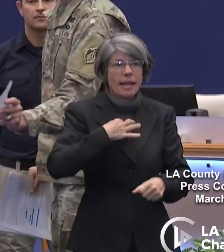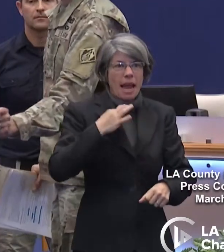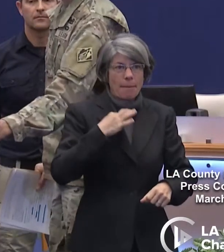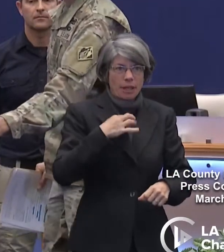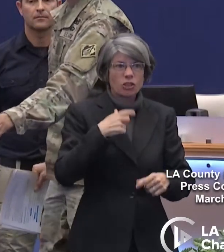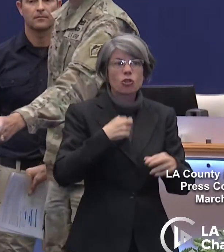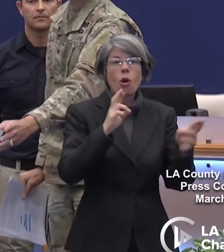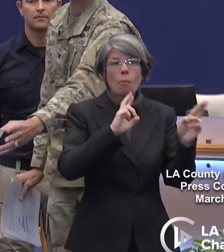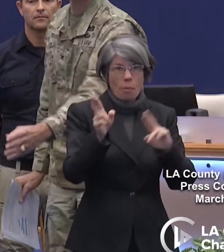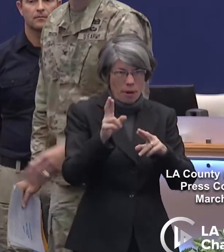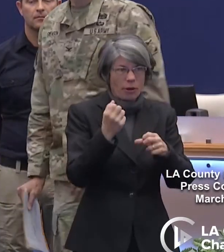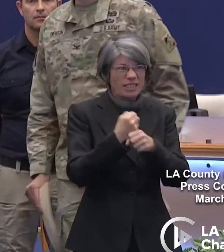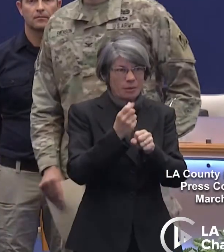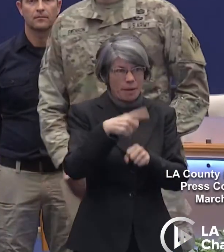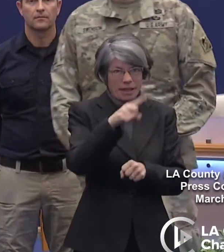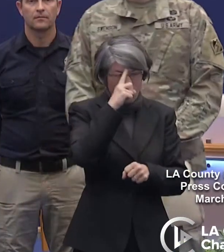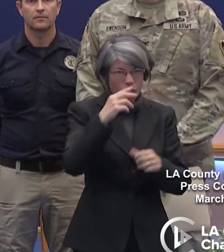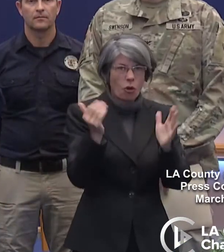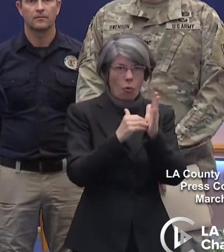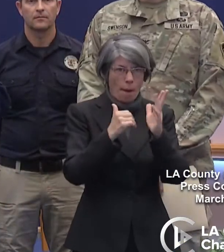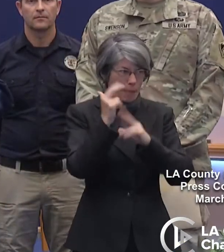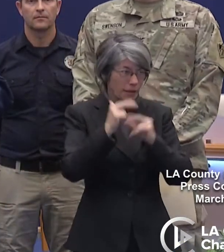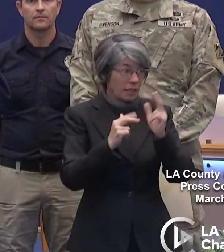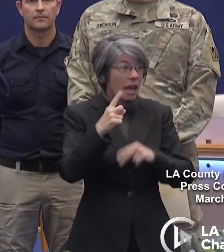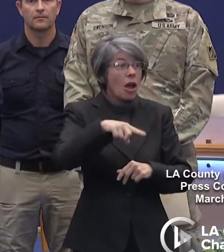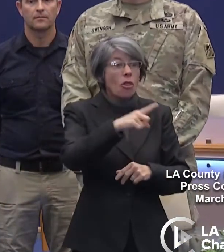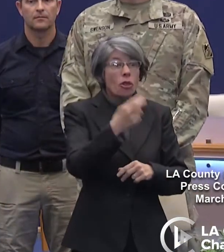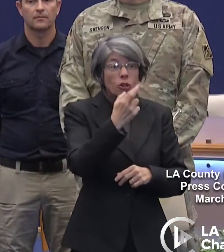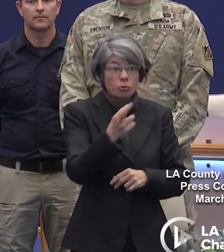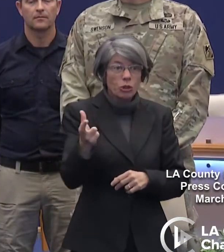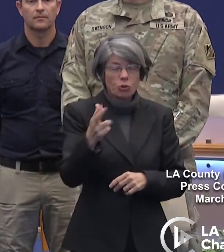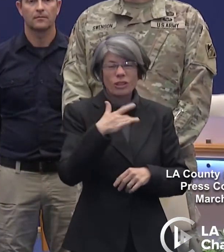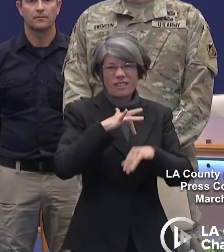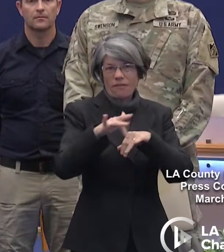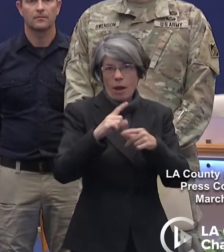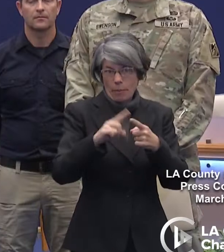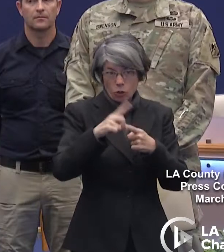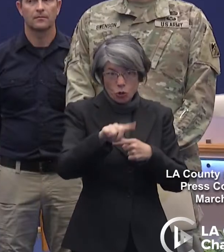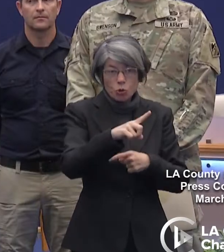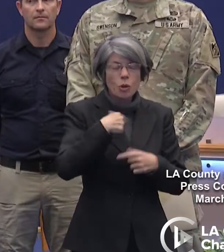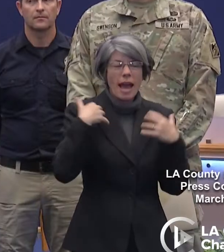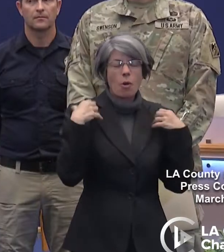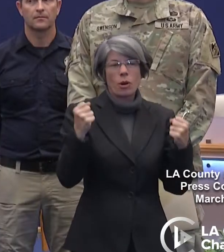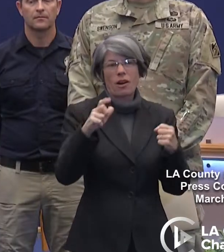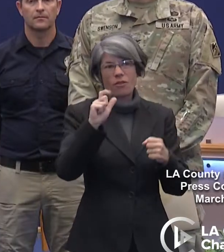or preparing to make applications for rebuilding. Those resources are available to you again at